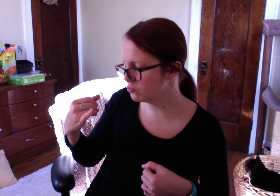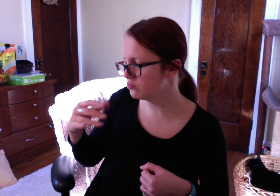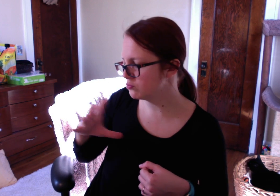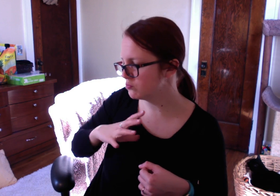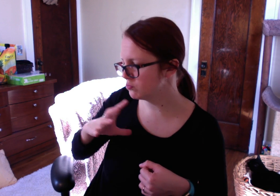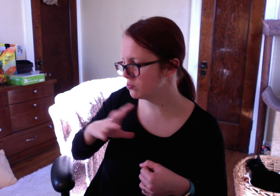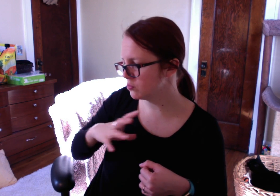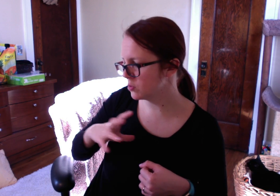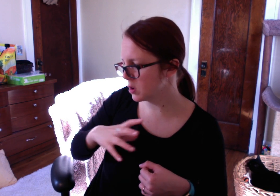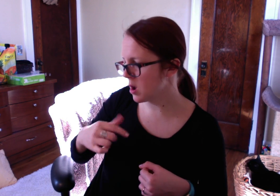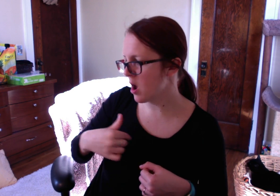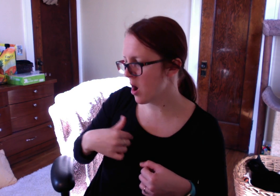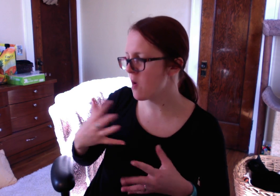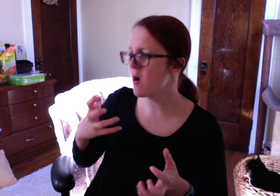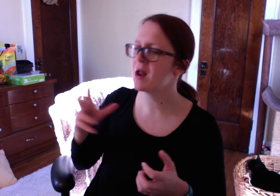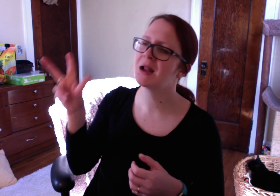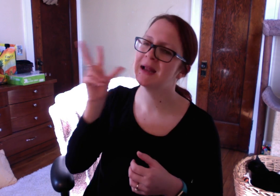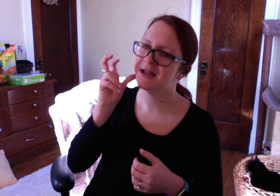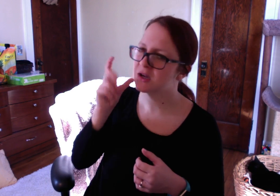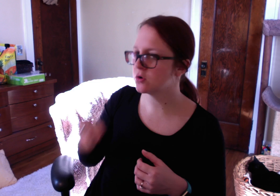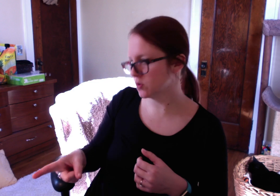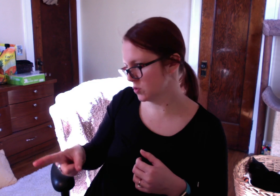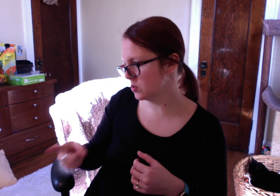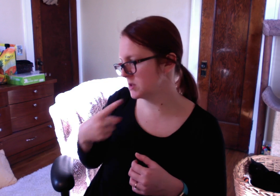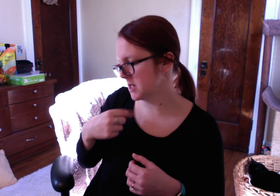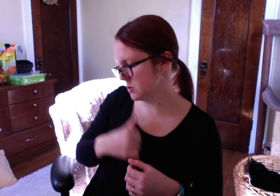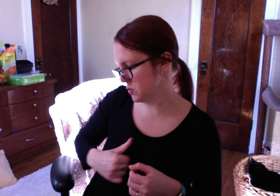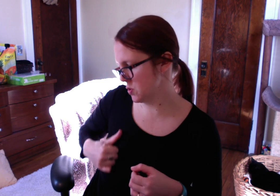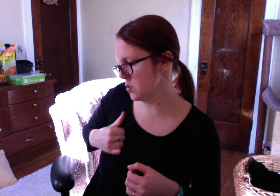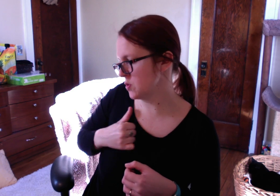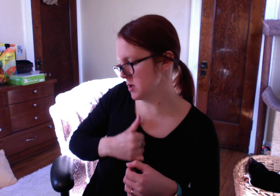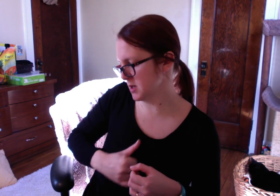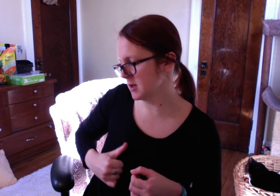I would like to hear you apologize before I eat you.